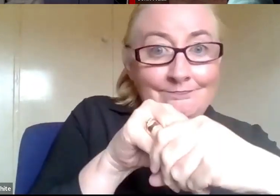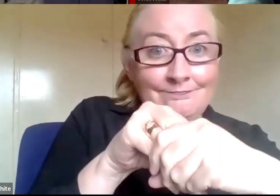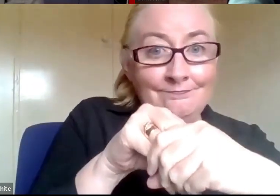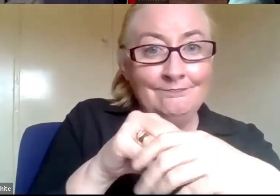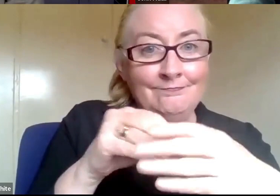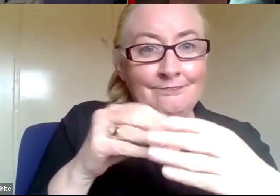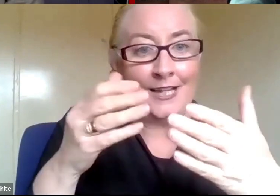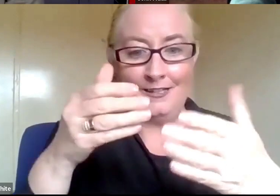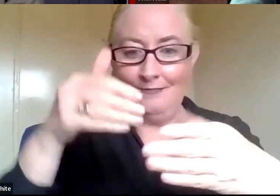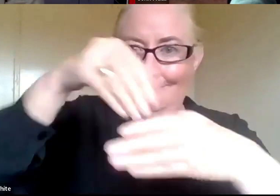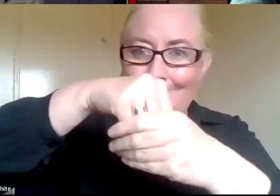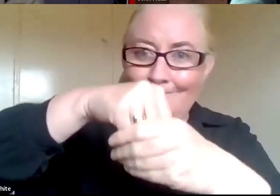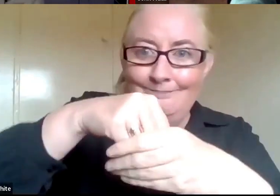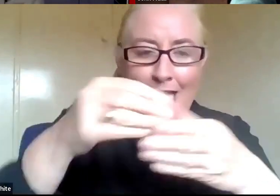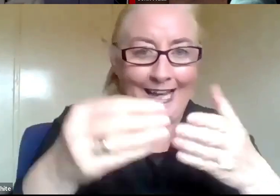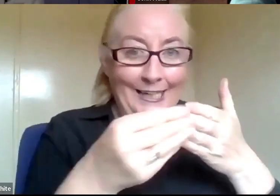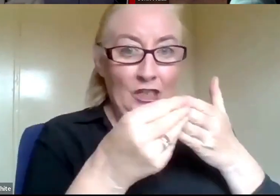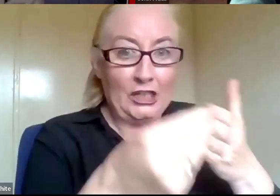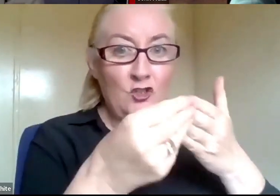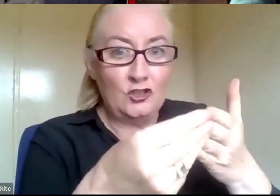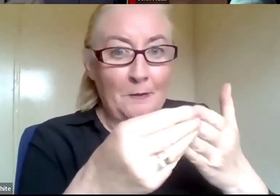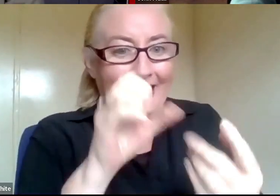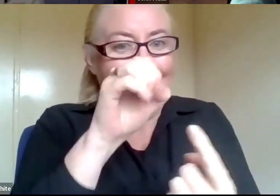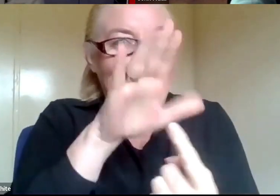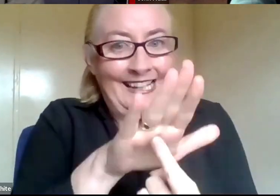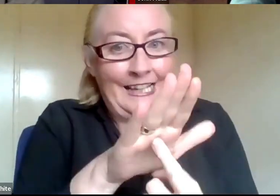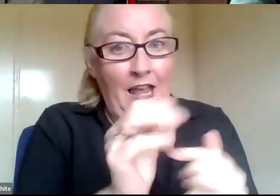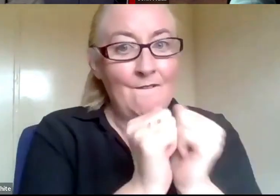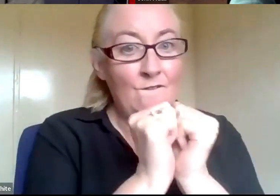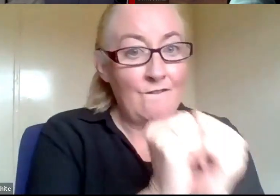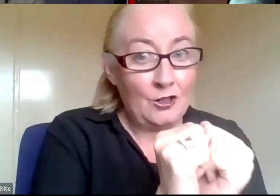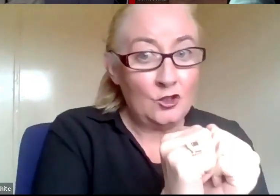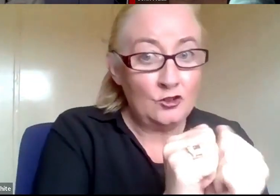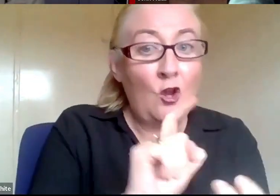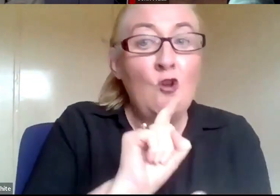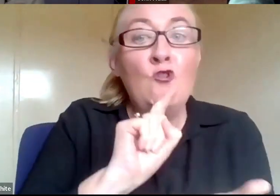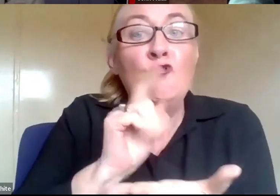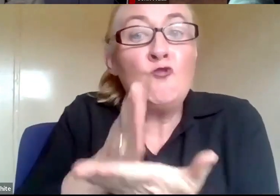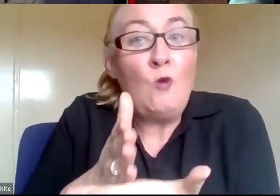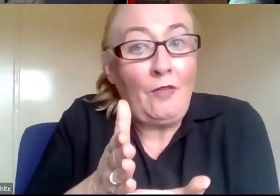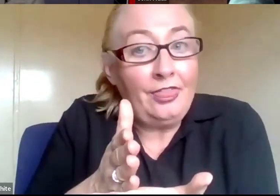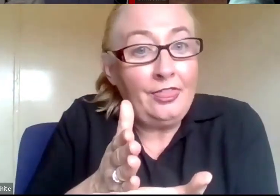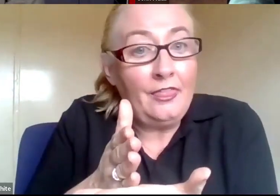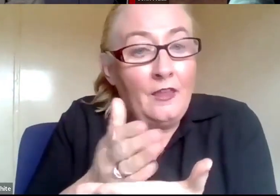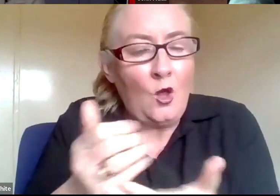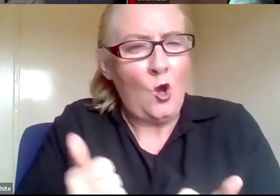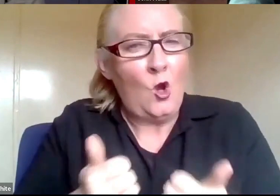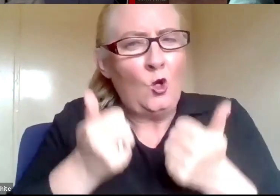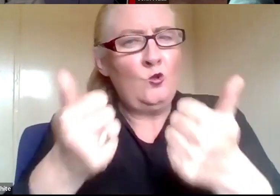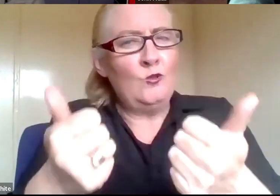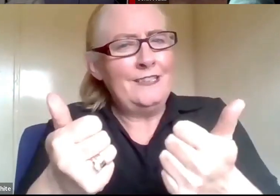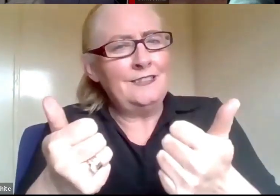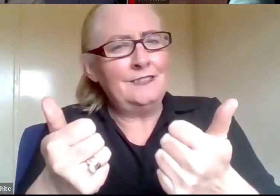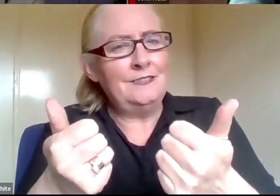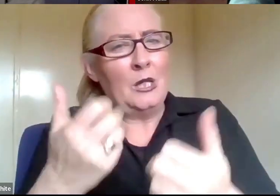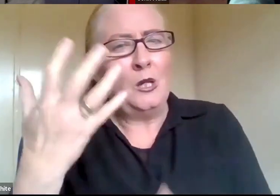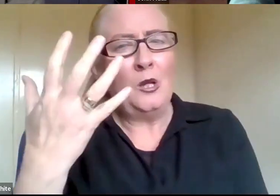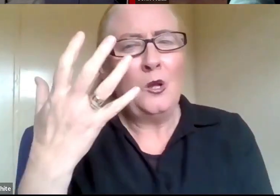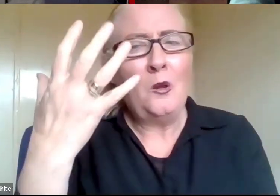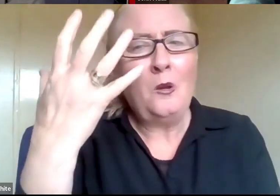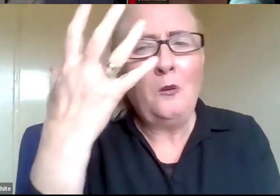key values: truth, goodness, beauty. We're in a world which